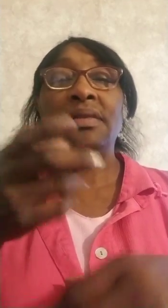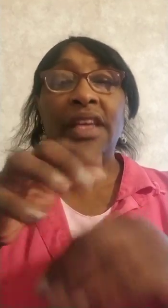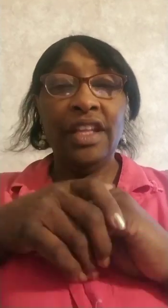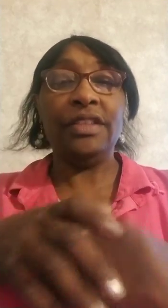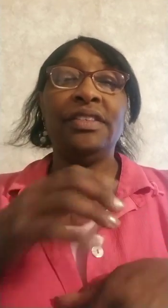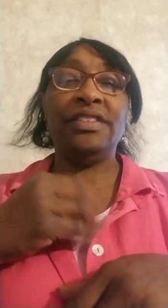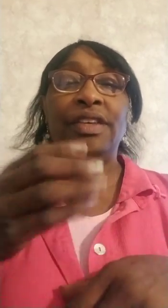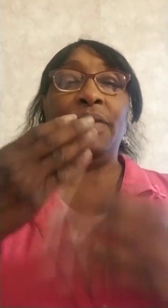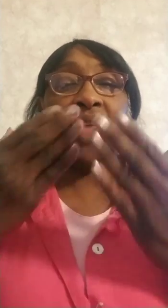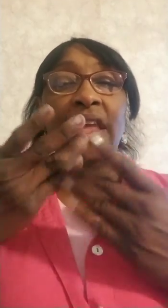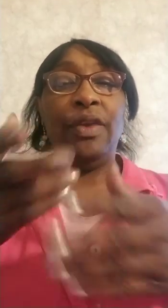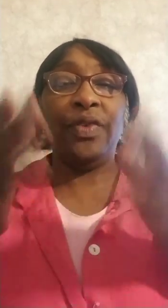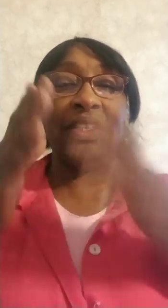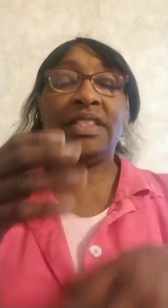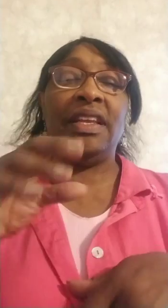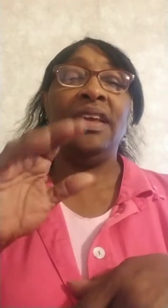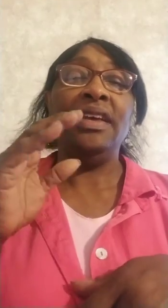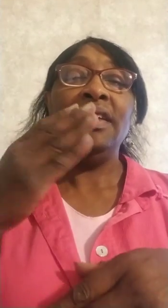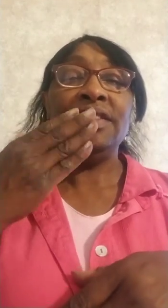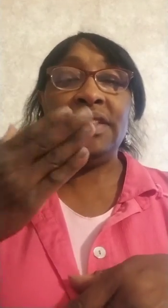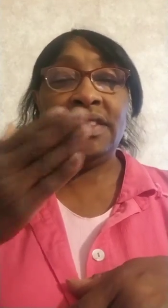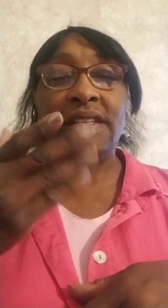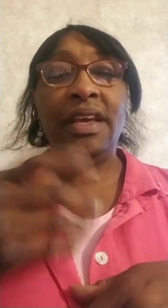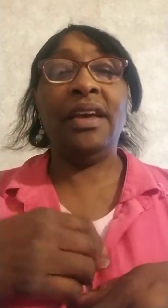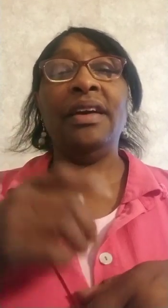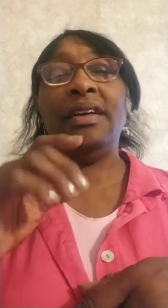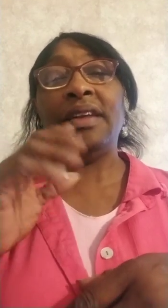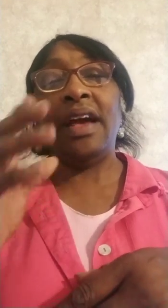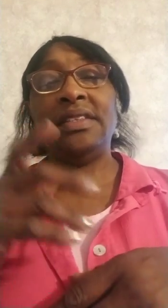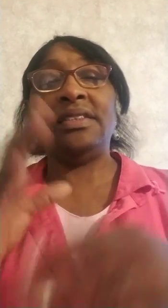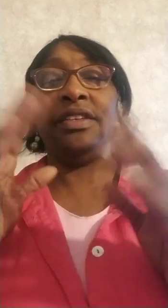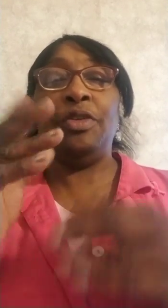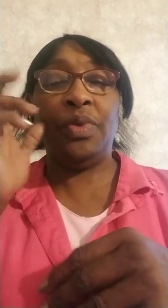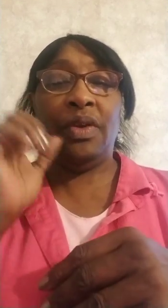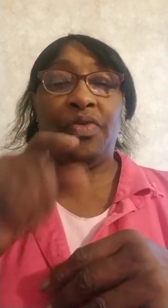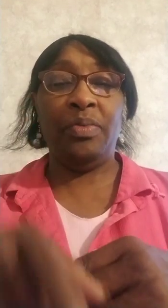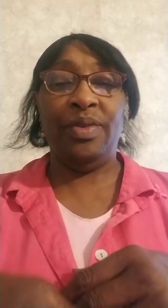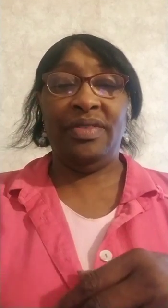English. So thank you for listening. Gracias, and hope to hear from you.